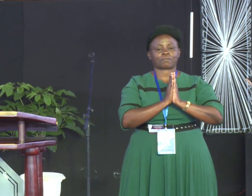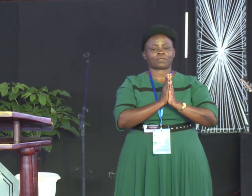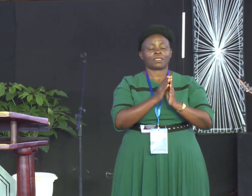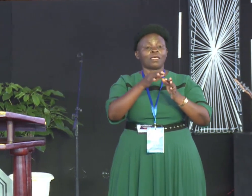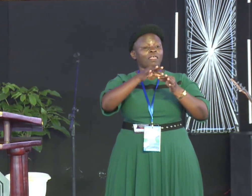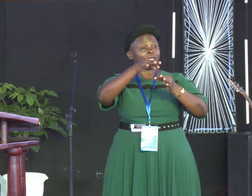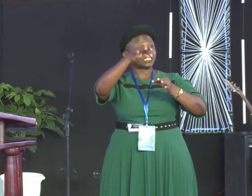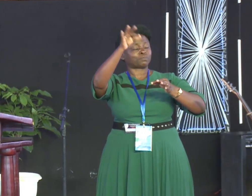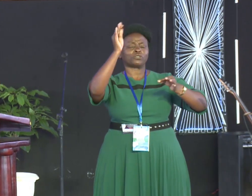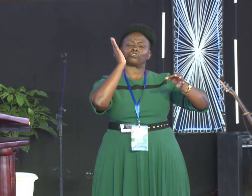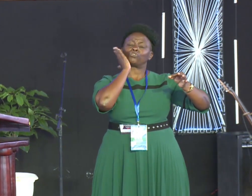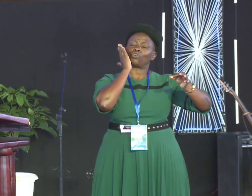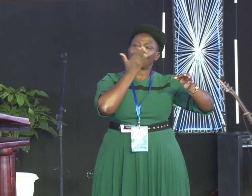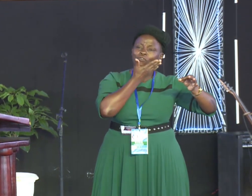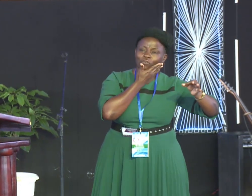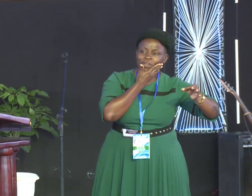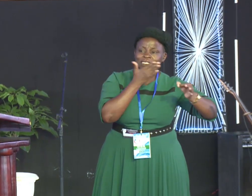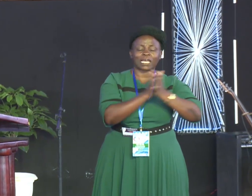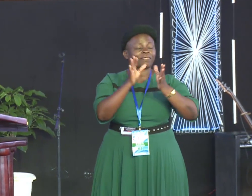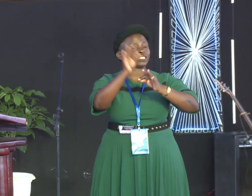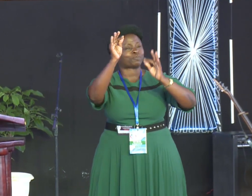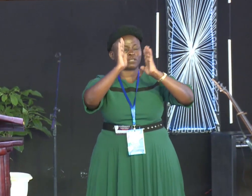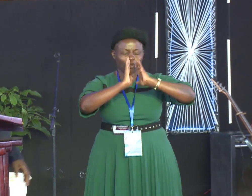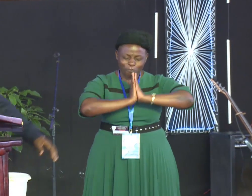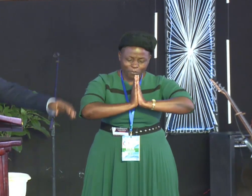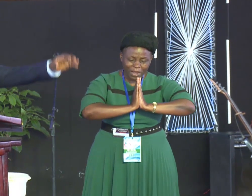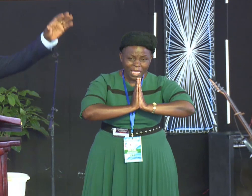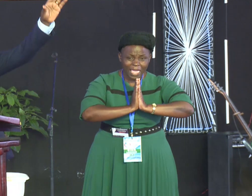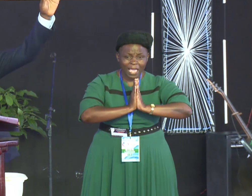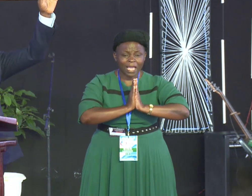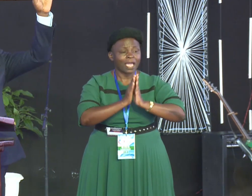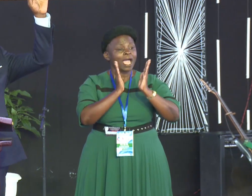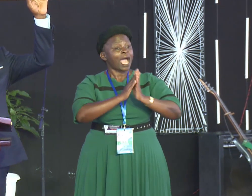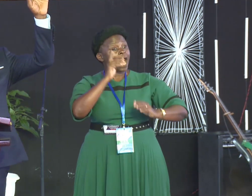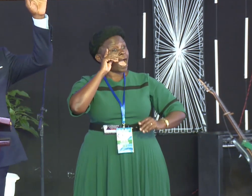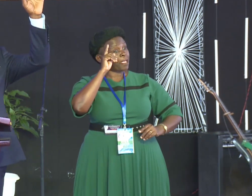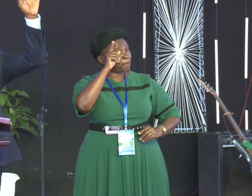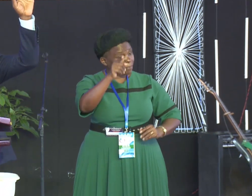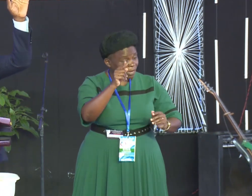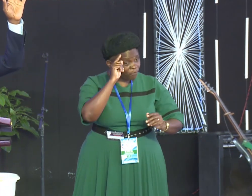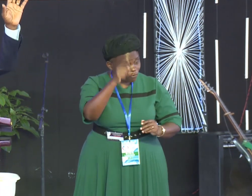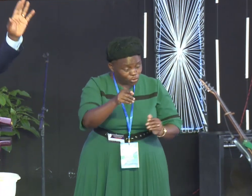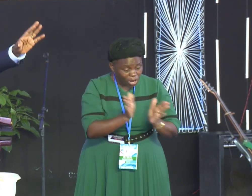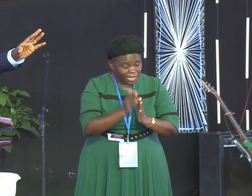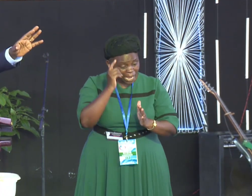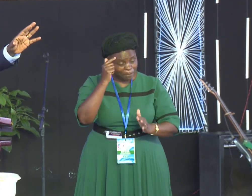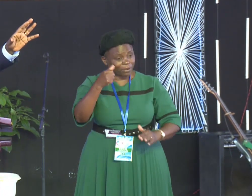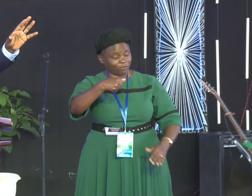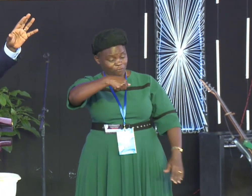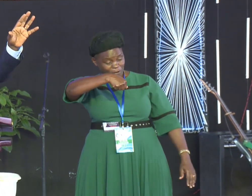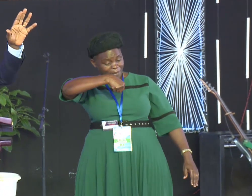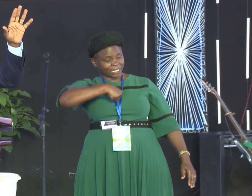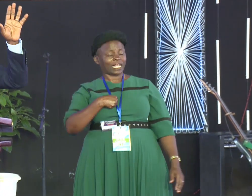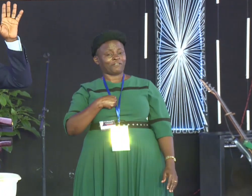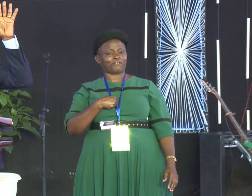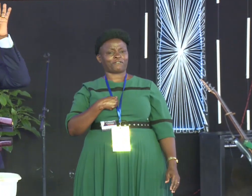Omwoyo w'ekisa n'omwoyo w'okusaba. That spirit of grace and supplication. Gwe nkusabira era nangwe nesabira olunaku lwaleero. Is what I pray for you